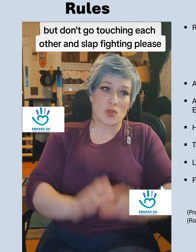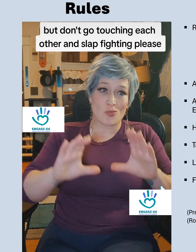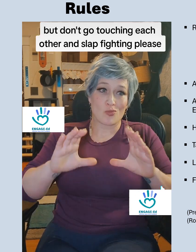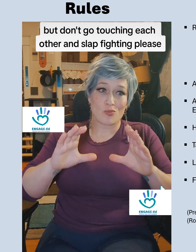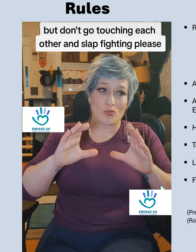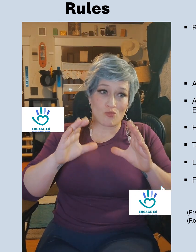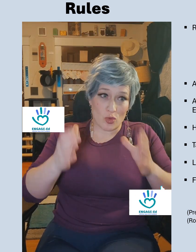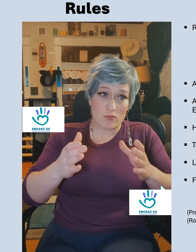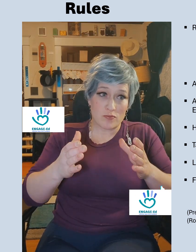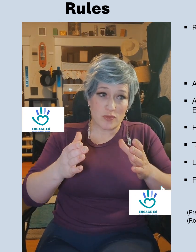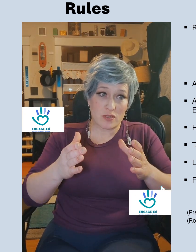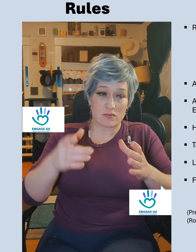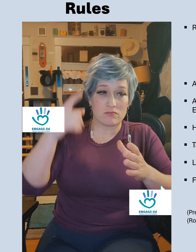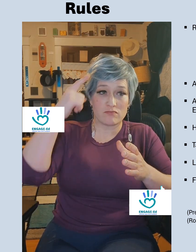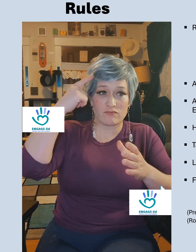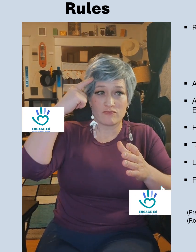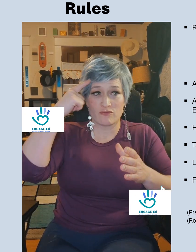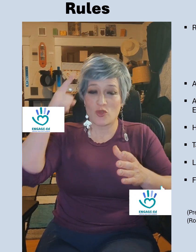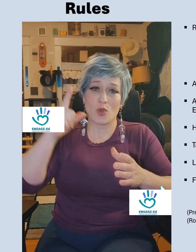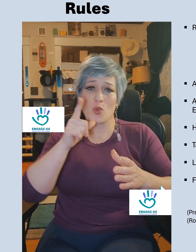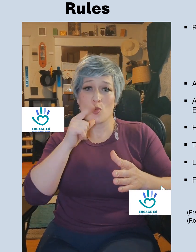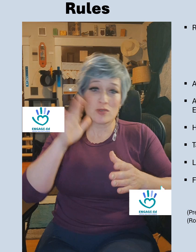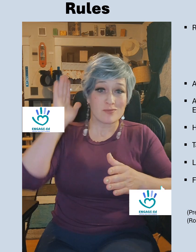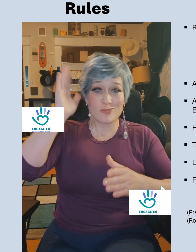fighting, please.